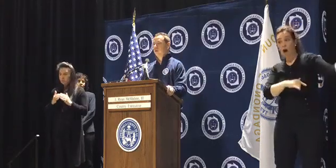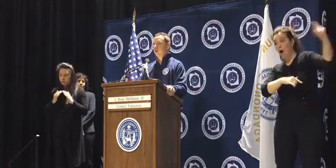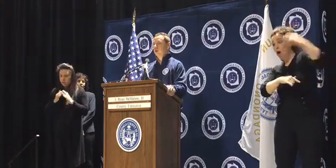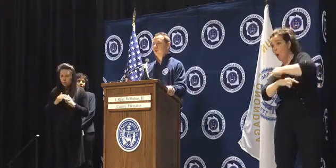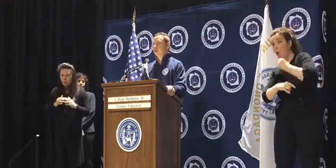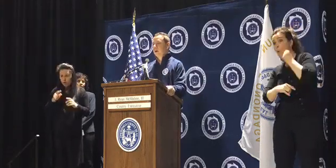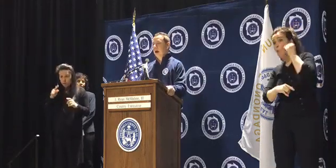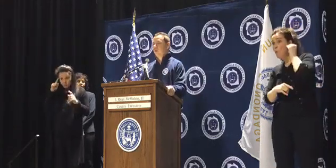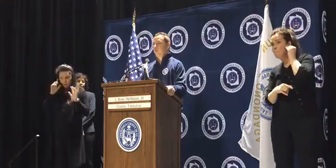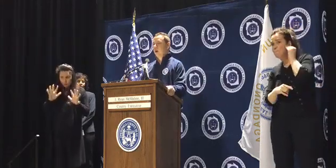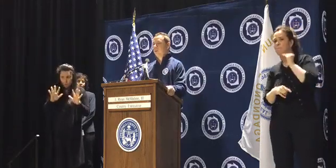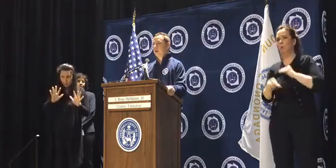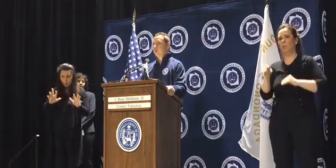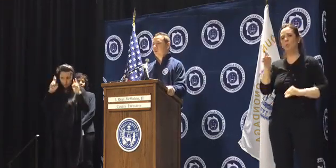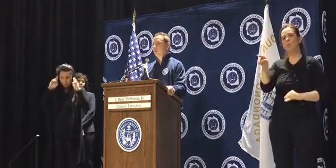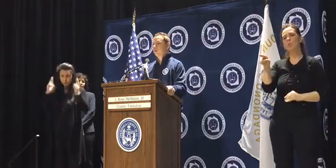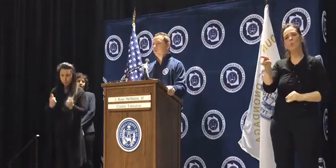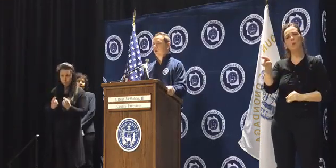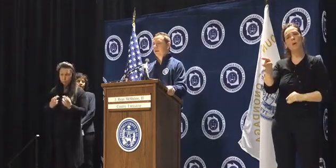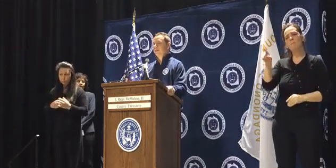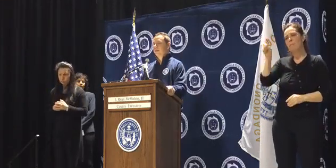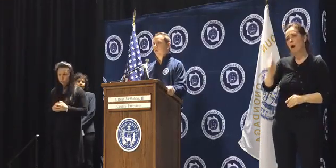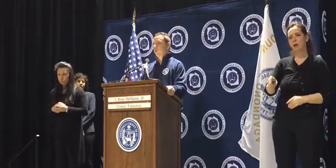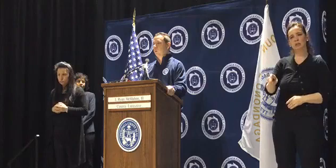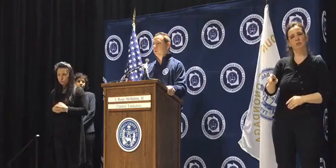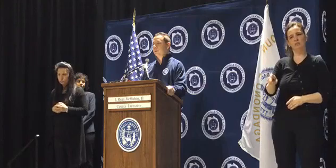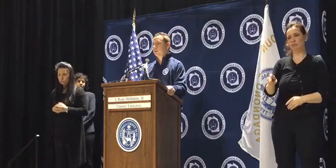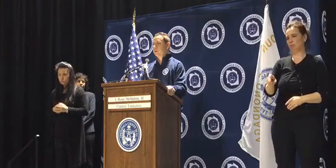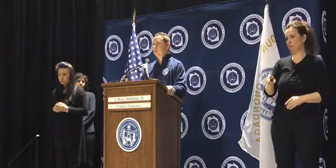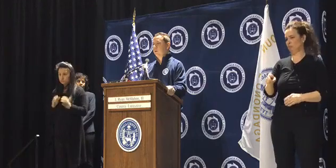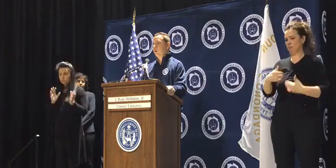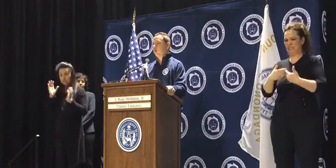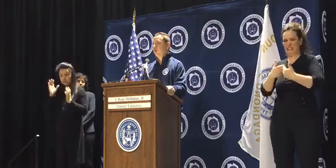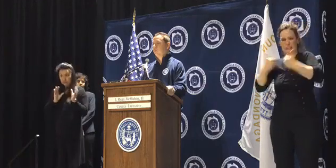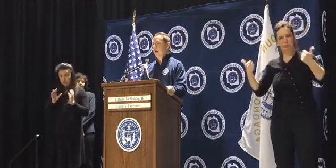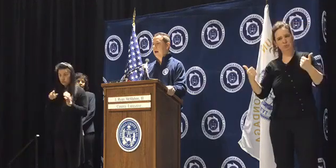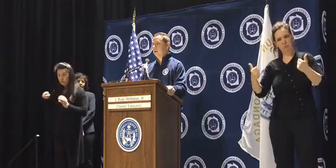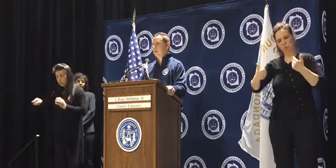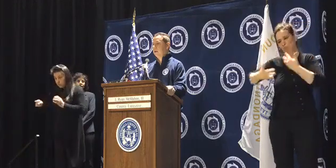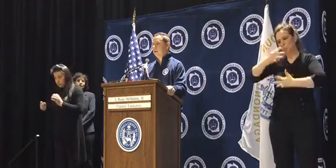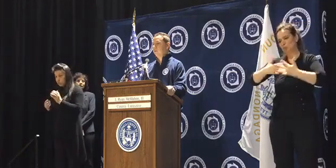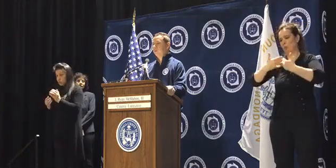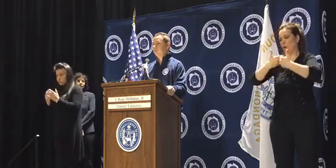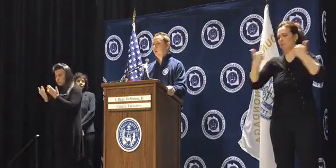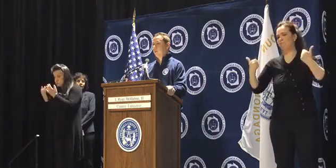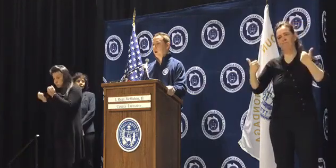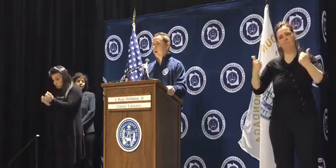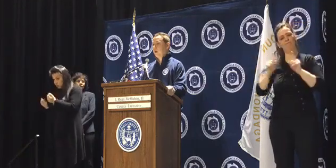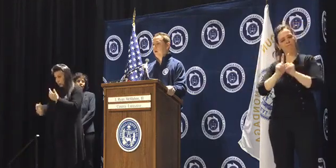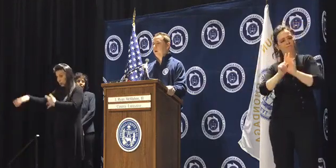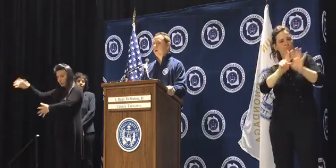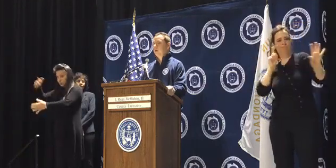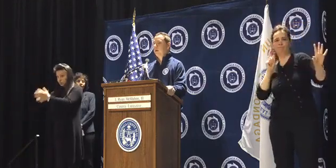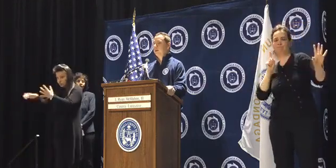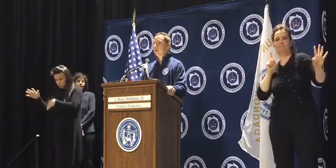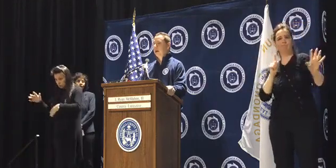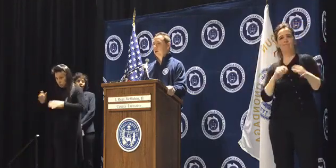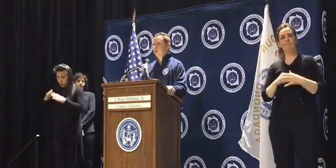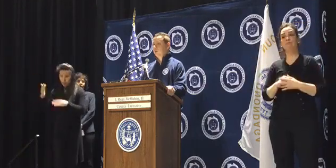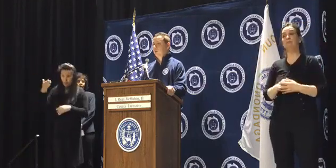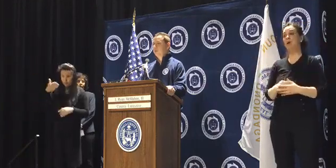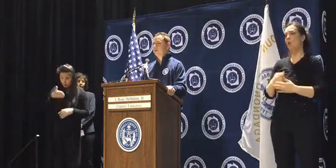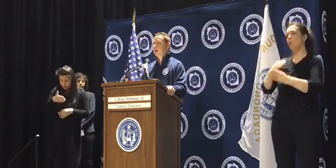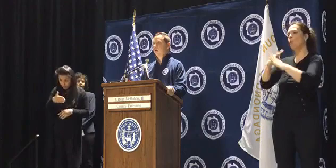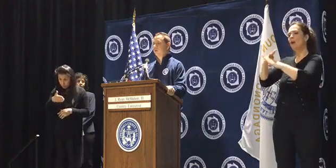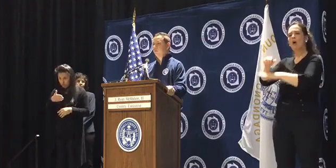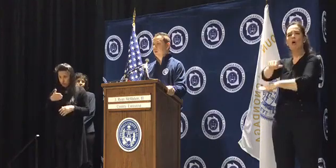college students, I would recommend you go into a self-quarantine when you come back from spring break. Let's see how